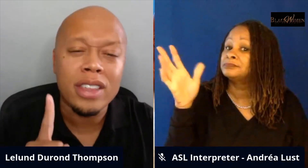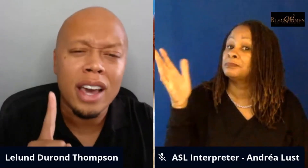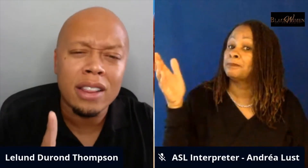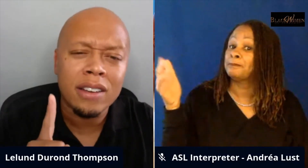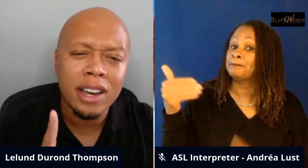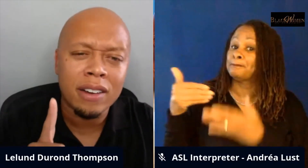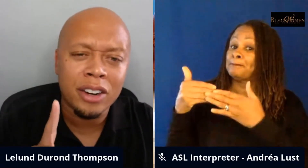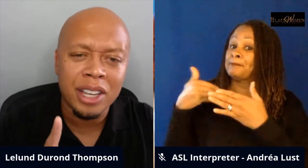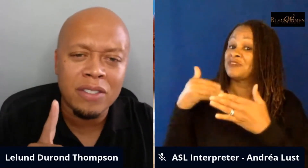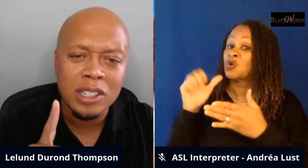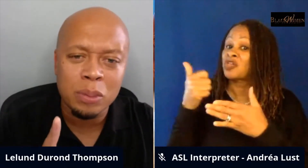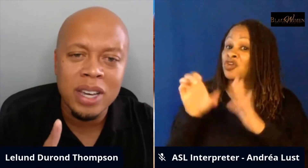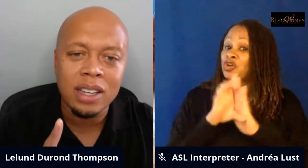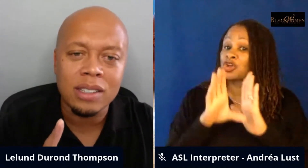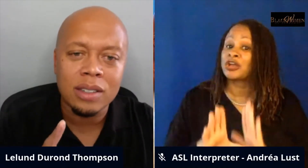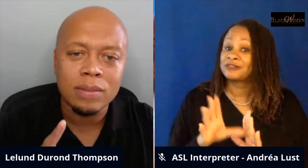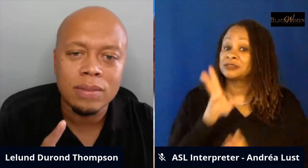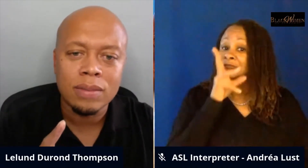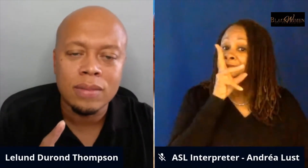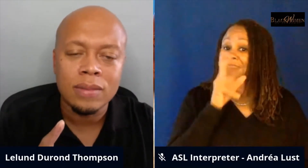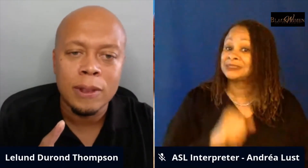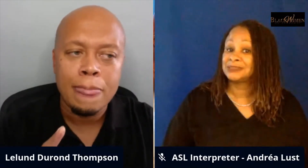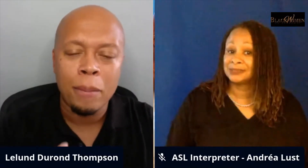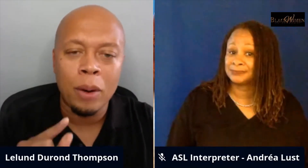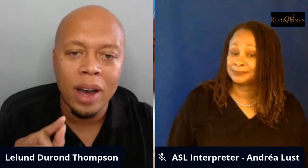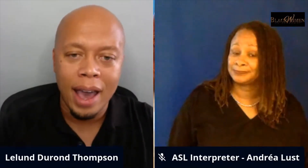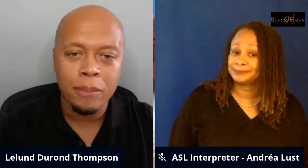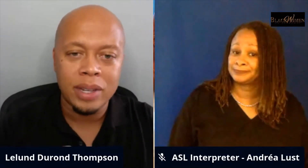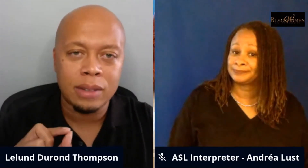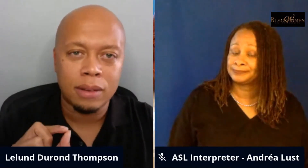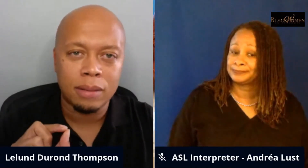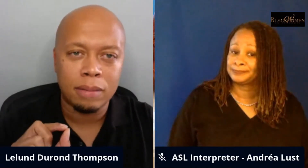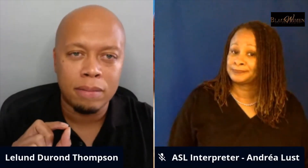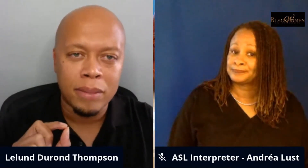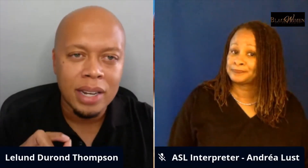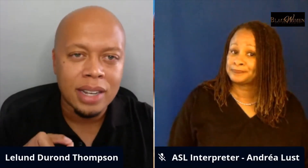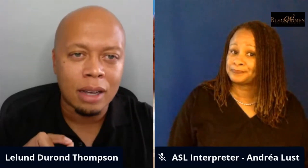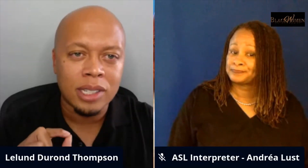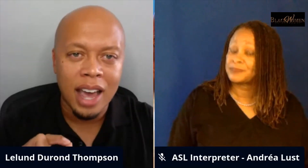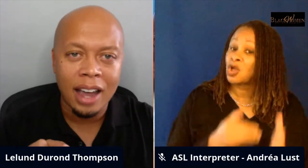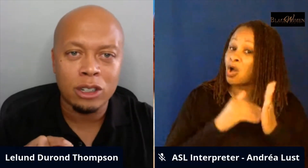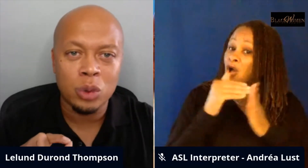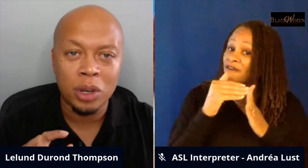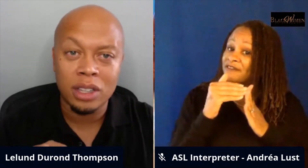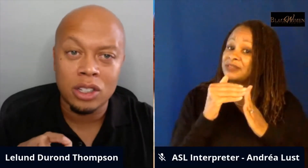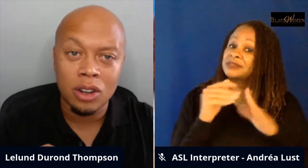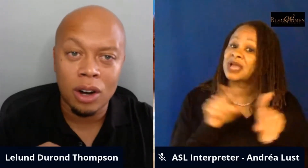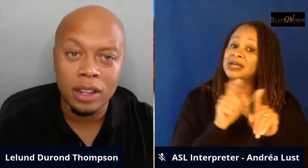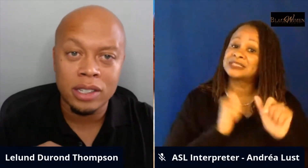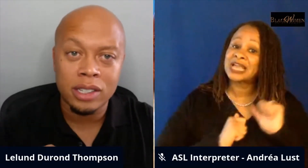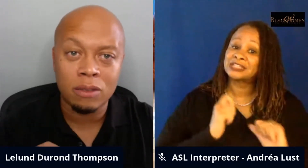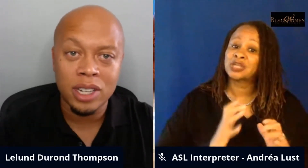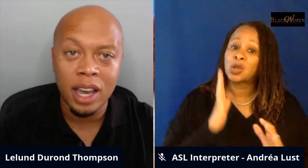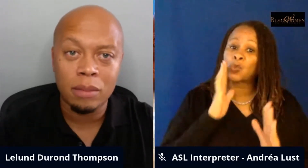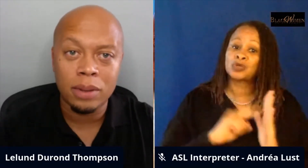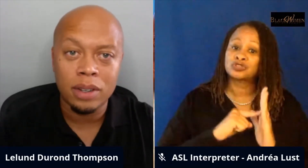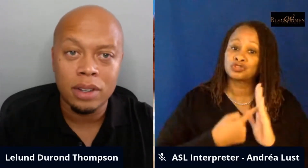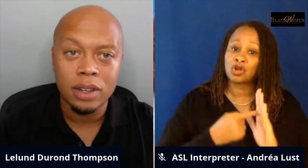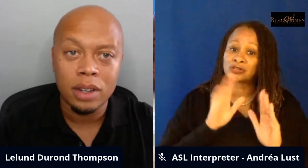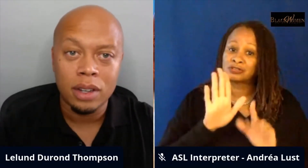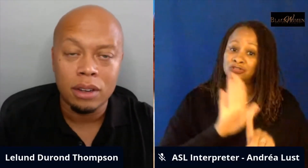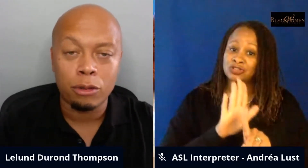before the other character even speaks. But what happens many times is actors will either start their